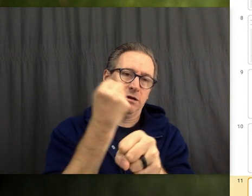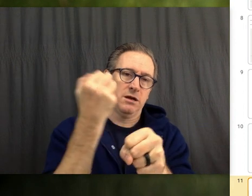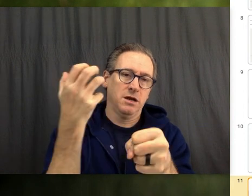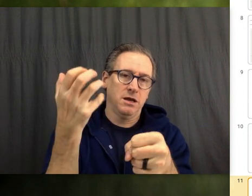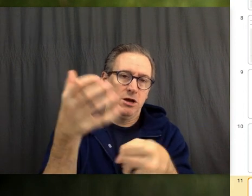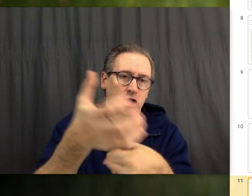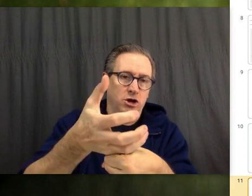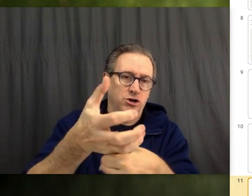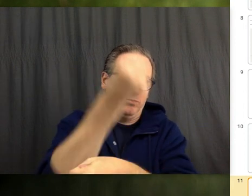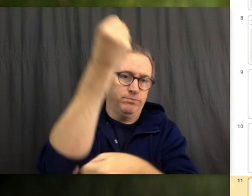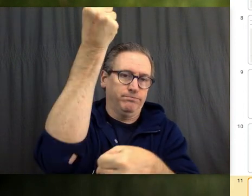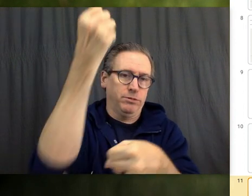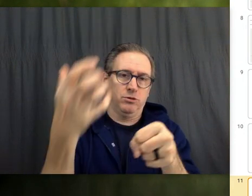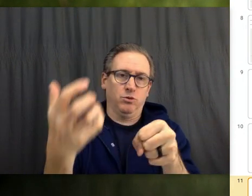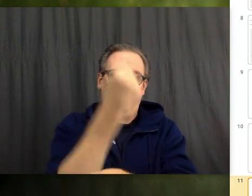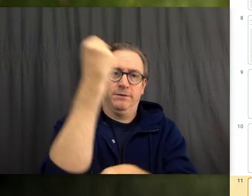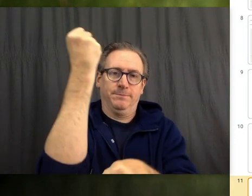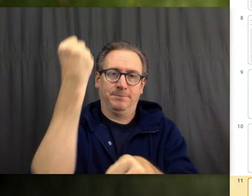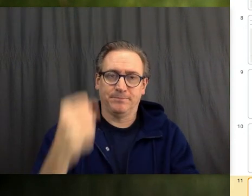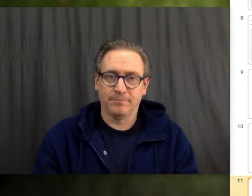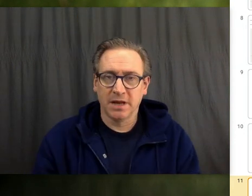Win.